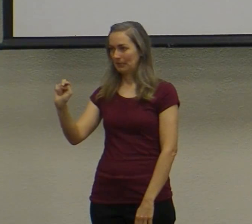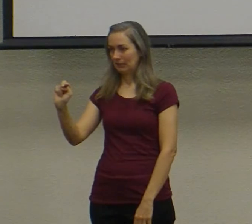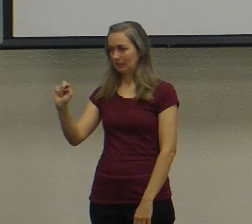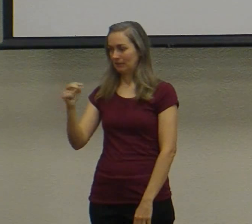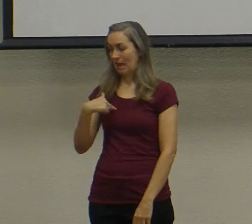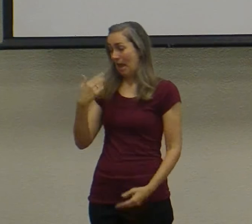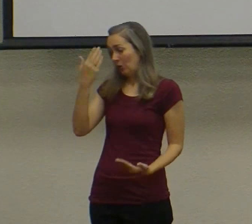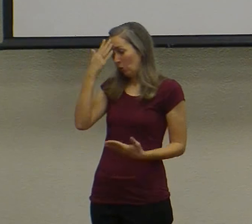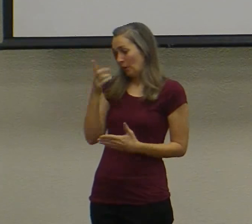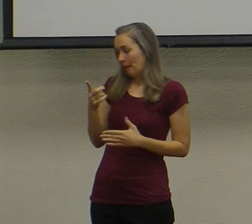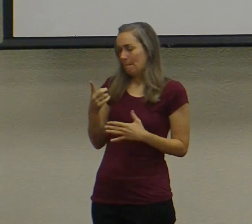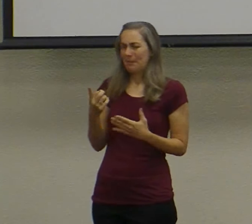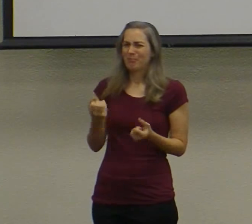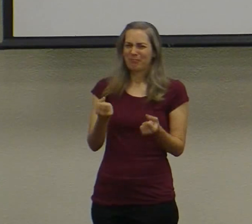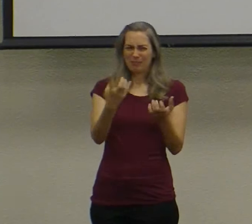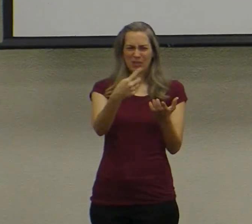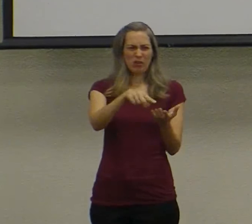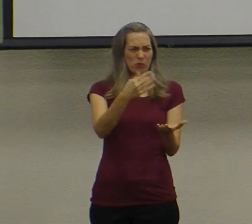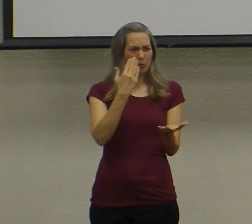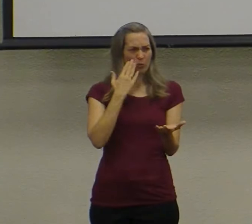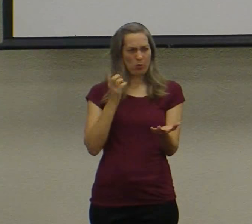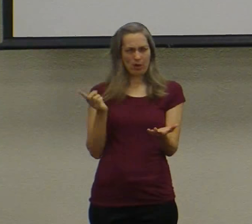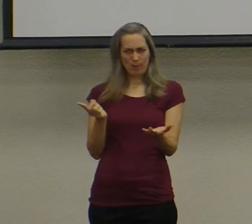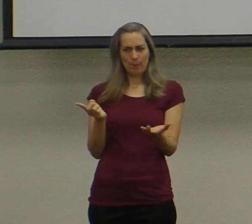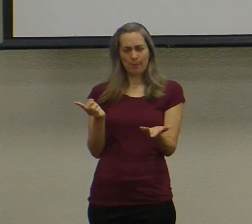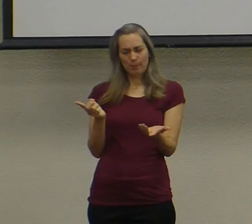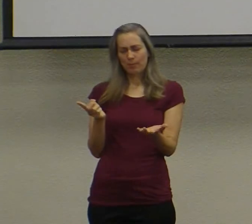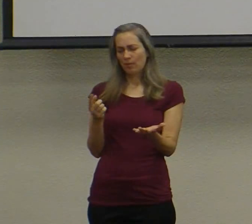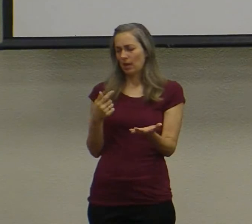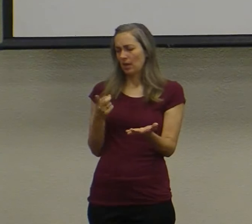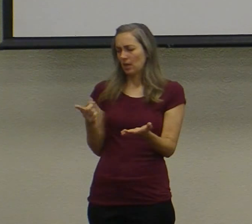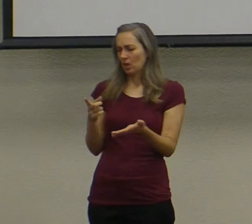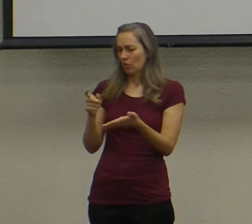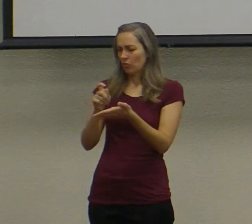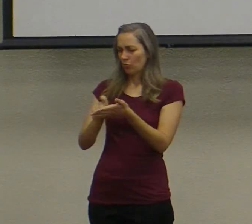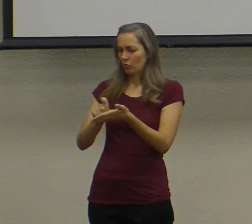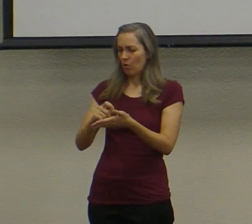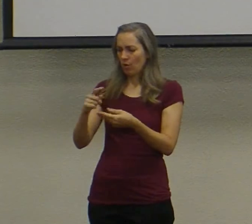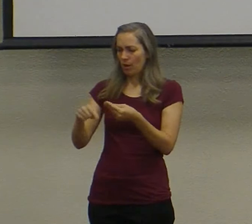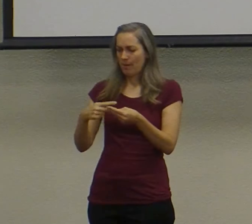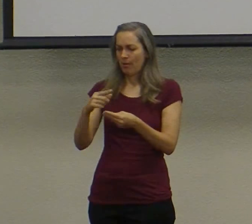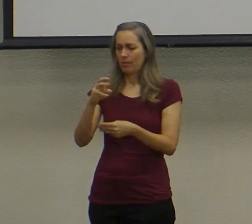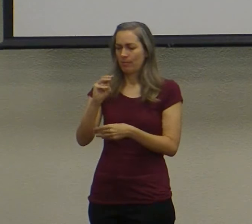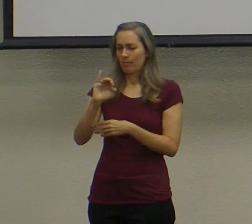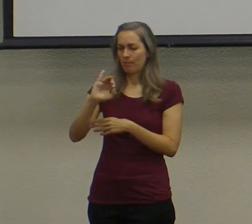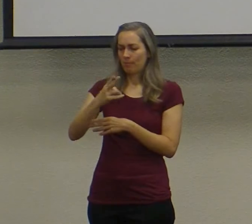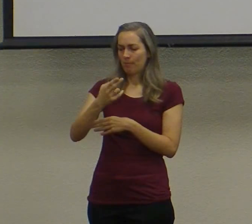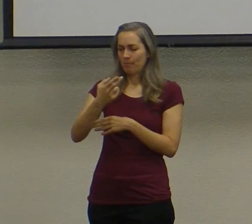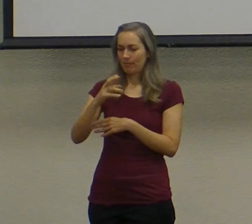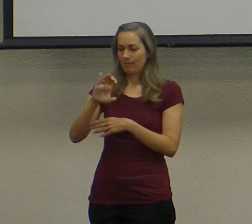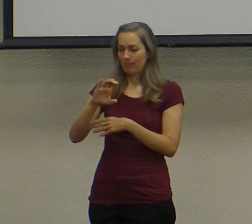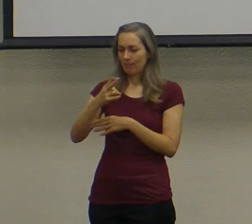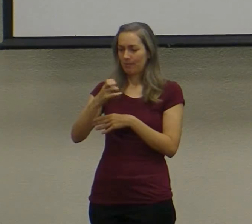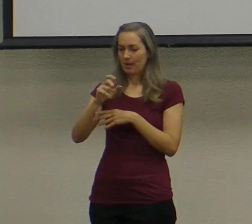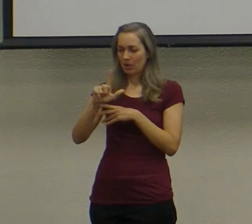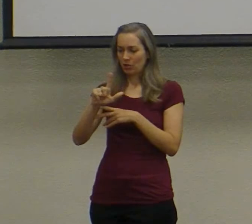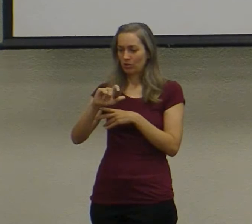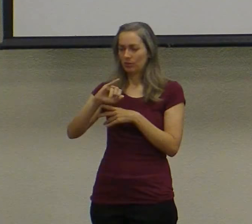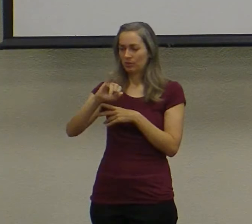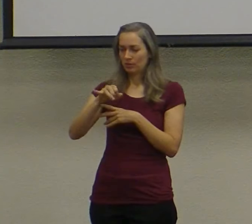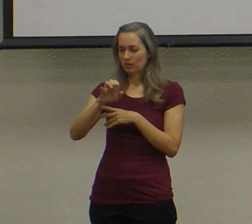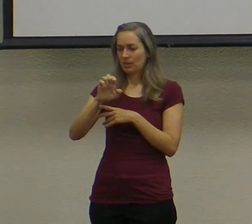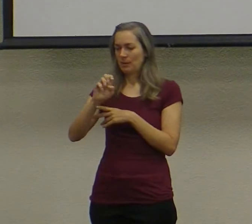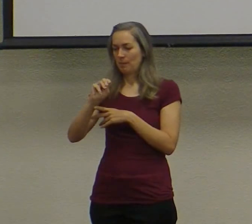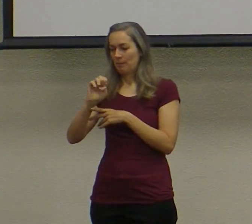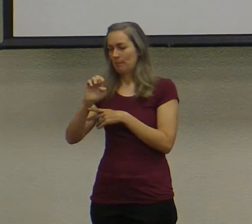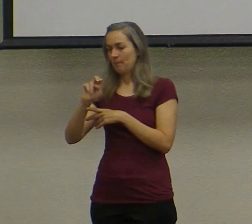some of you may know him. But he wrote a report about Michael Jimenez, and we all know Michael. Is he here today? I don't think